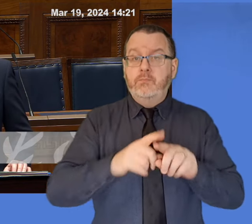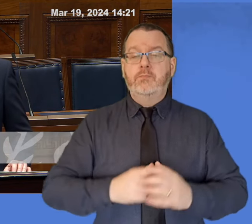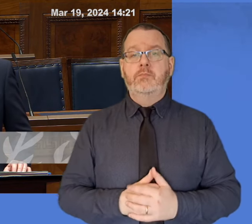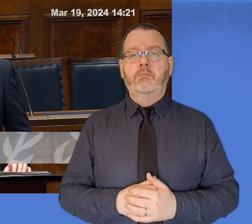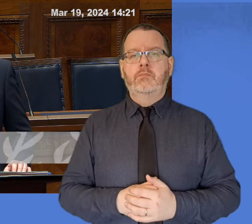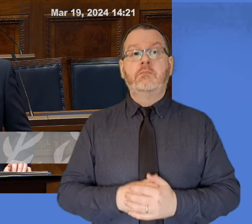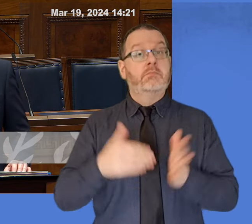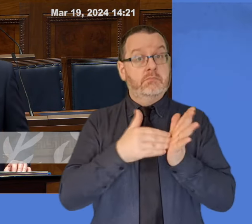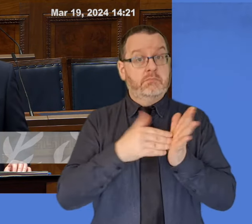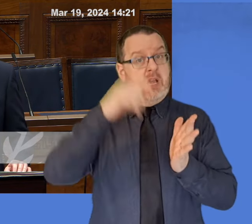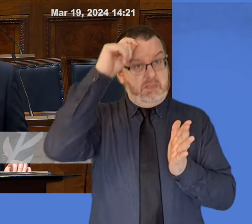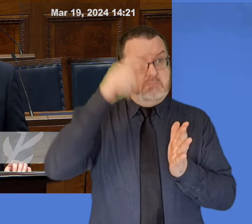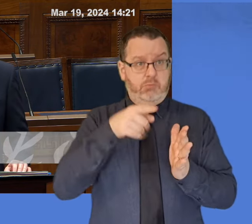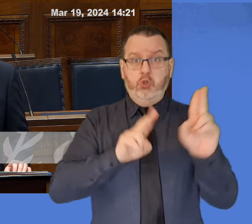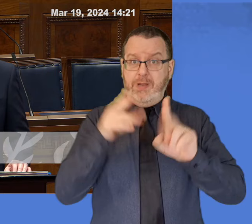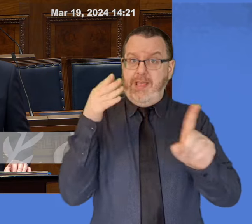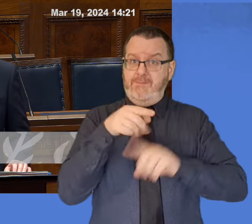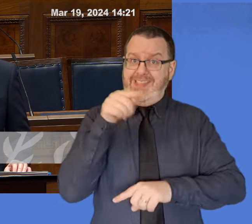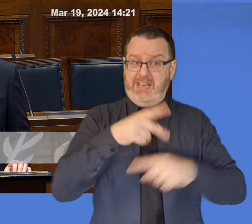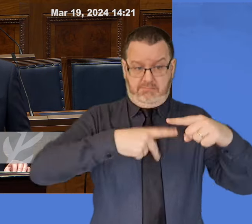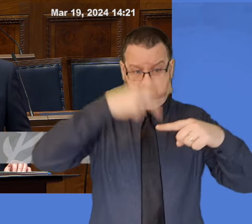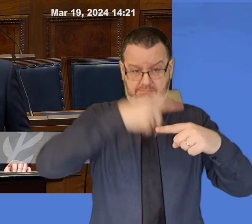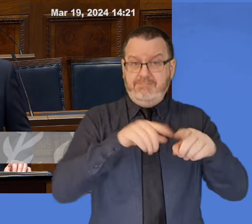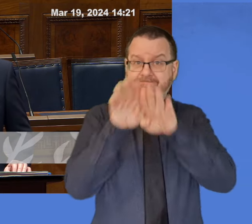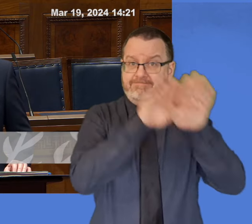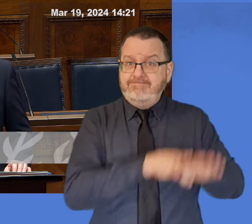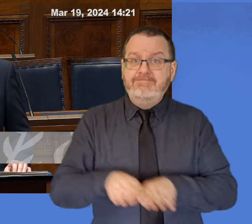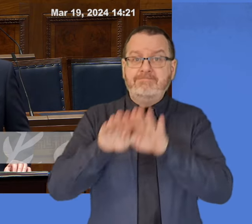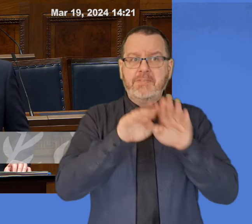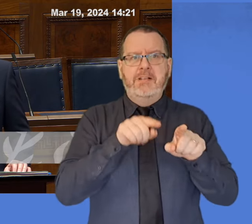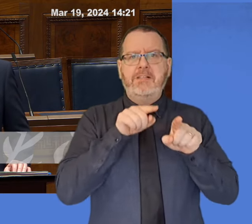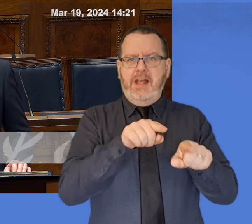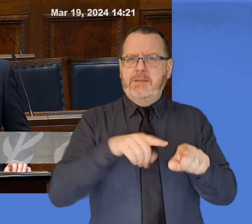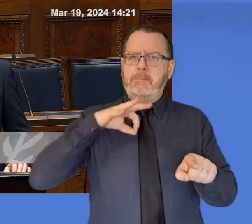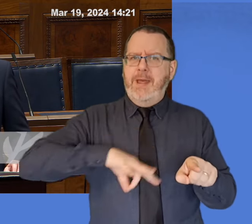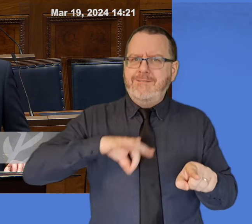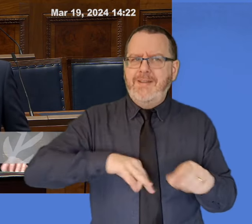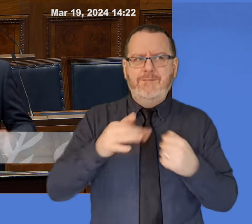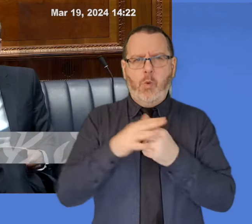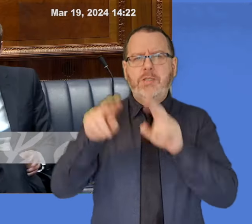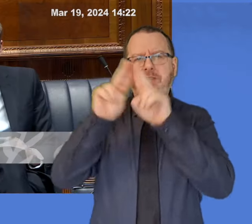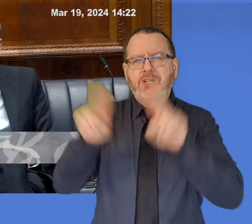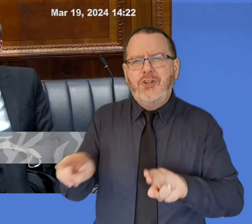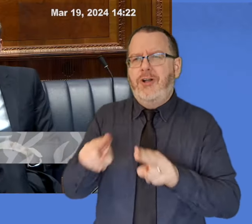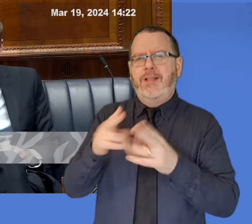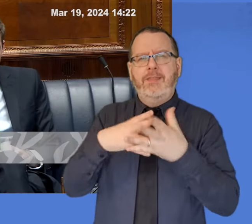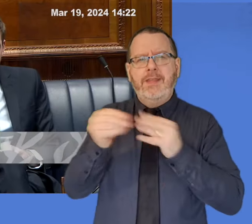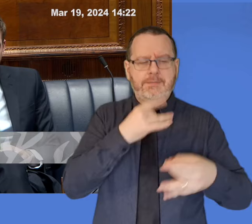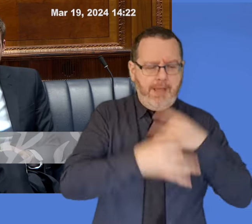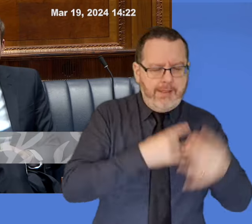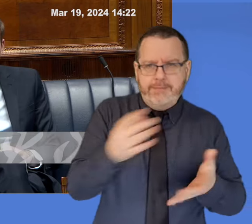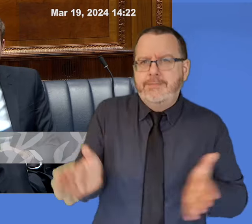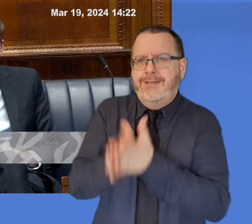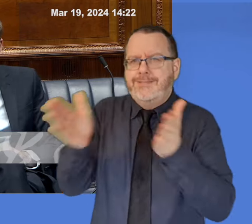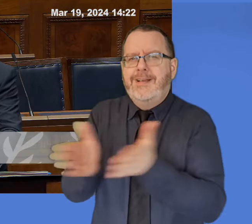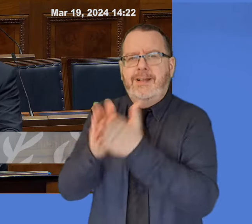sell internationally. But the case is that the way it has been presented to us from Treasury as back as far as 10 years